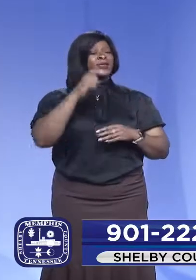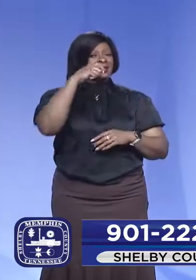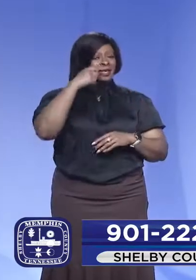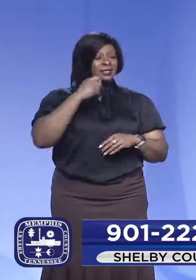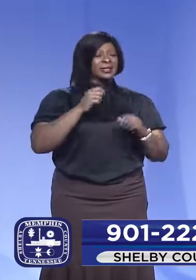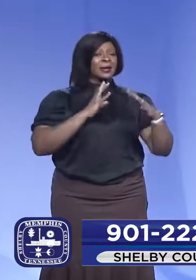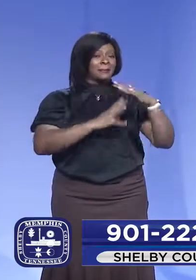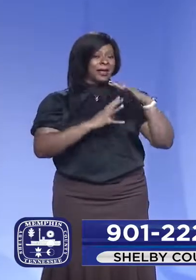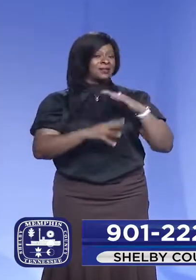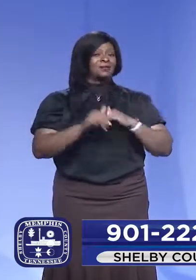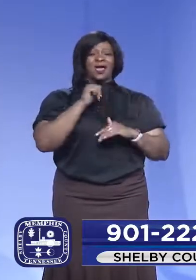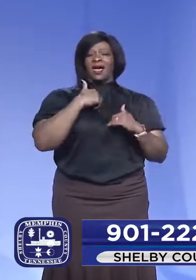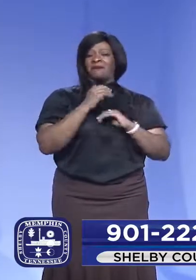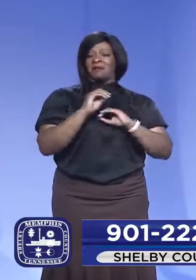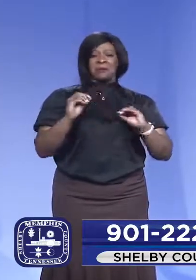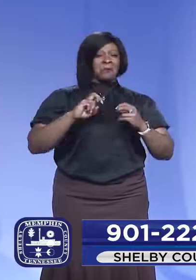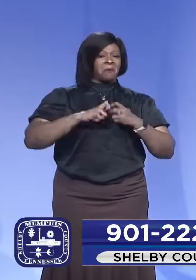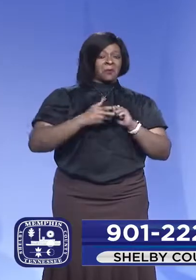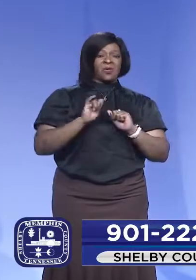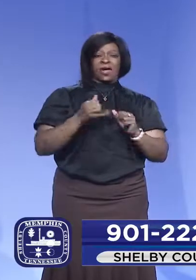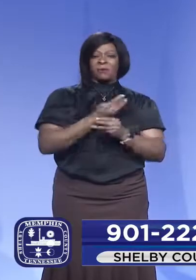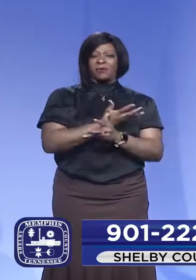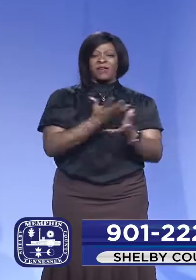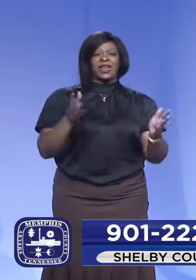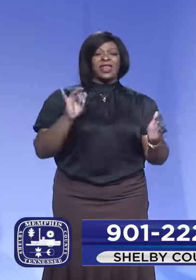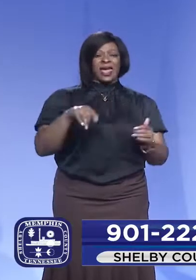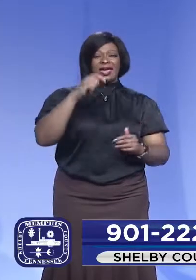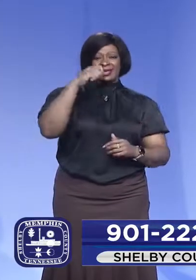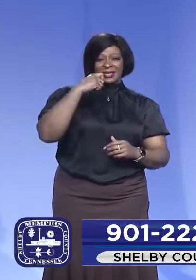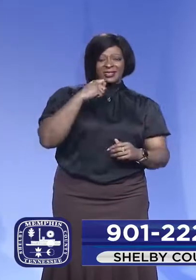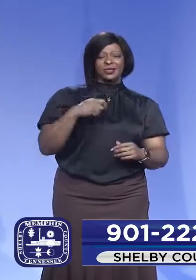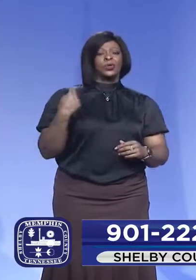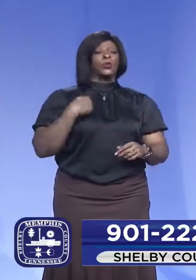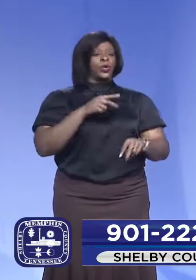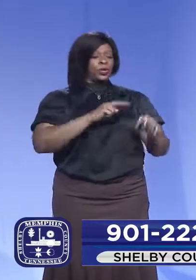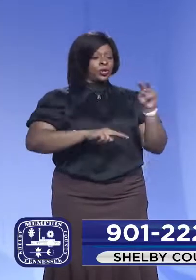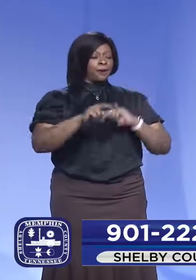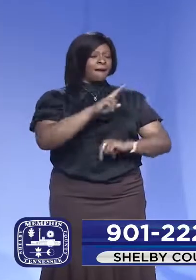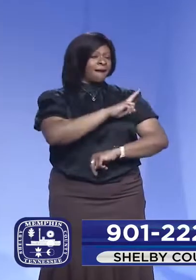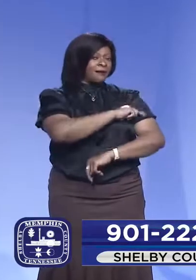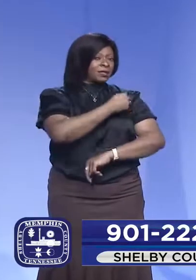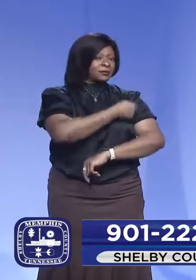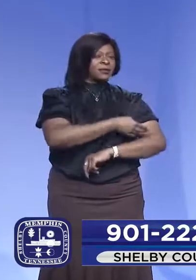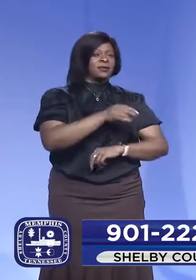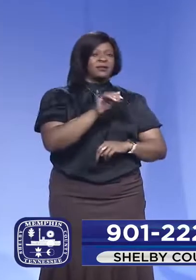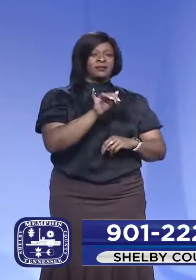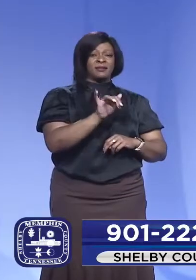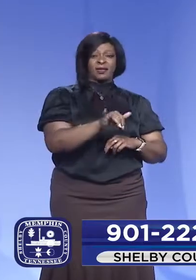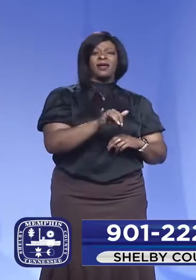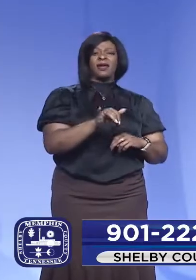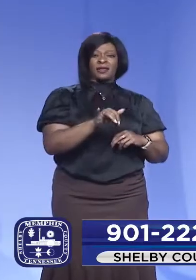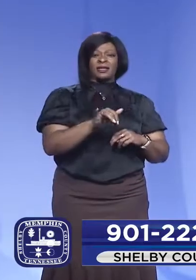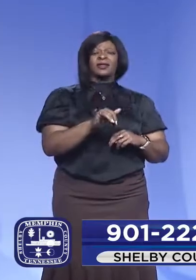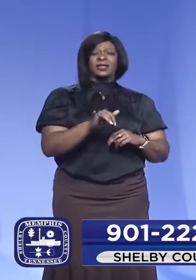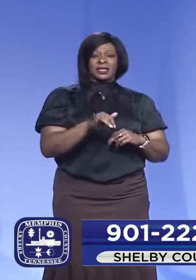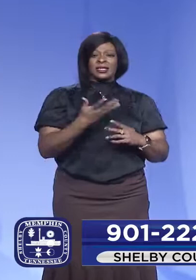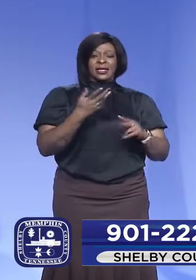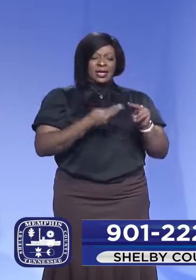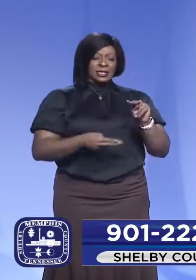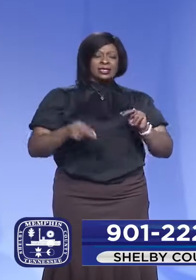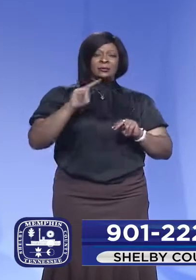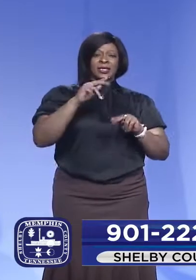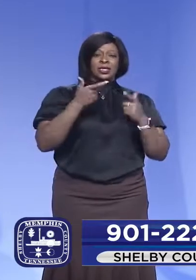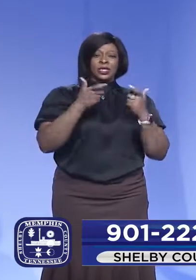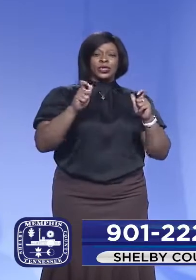capacity, so we didn't have any problems in that area. We also were looking at the hospitals that were seeing exponential